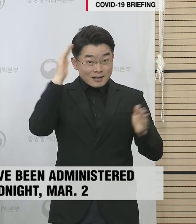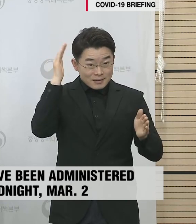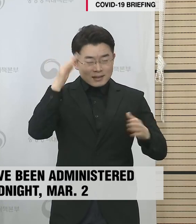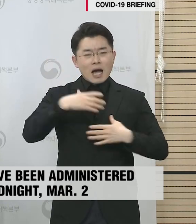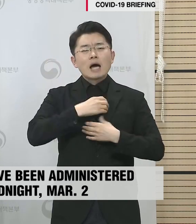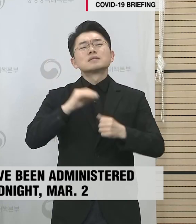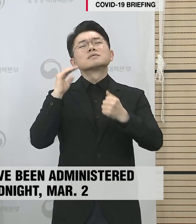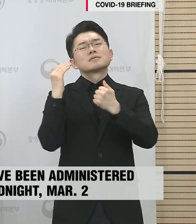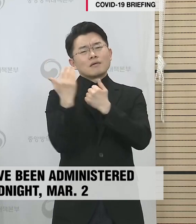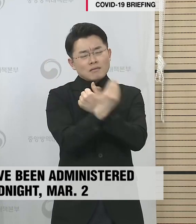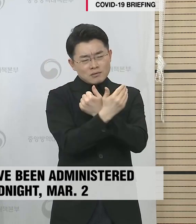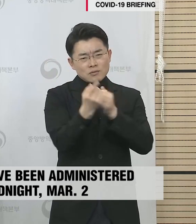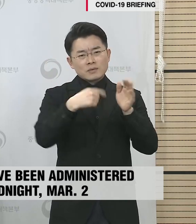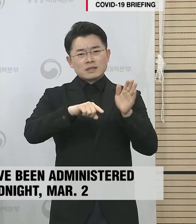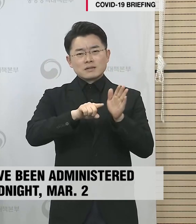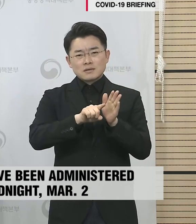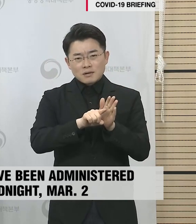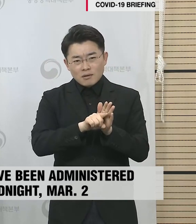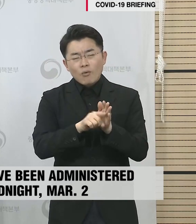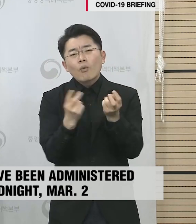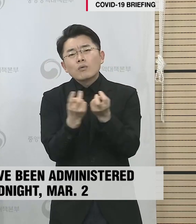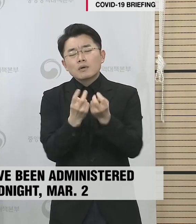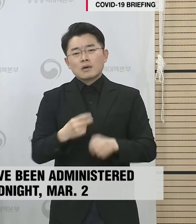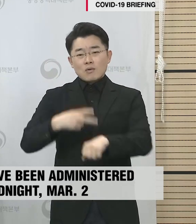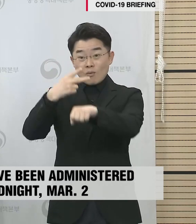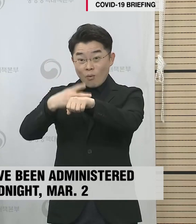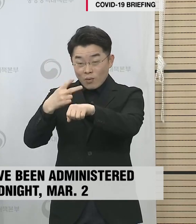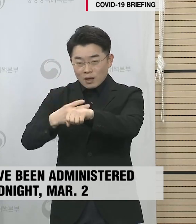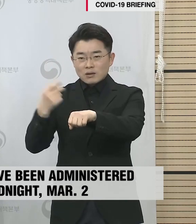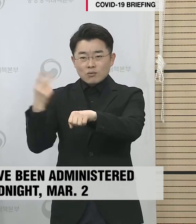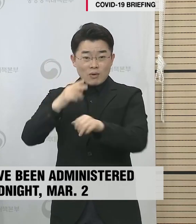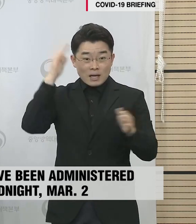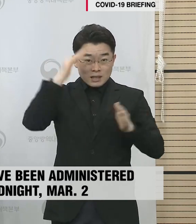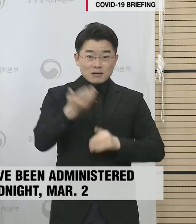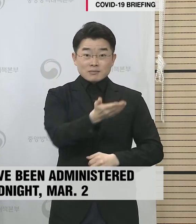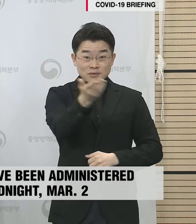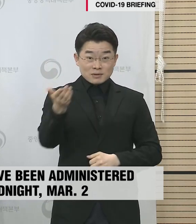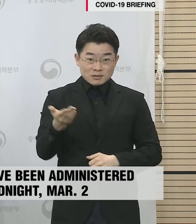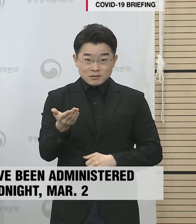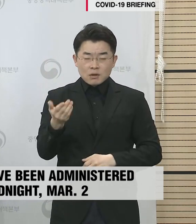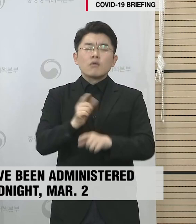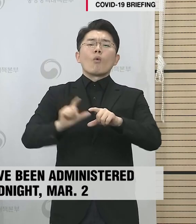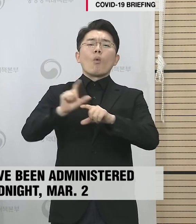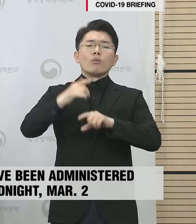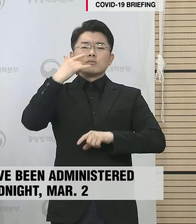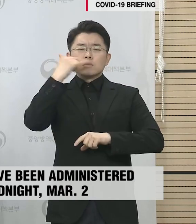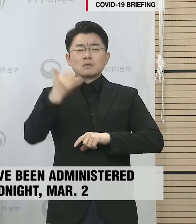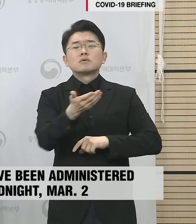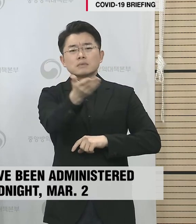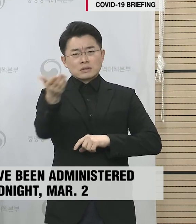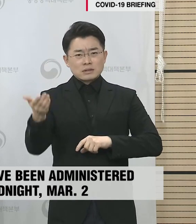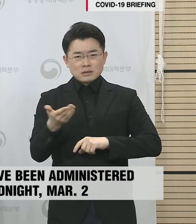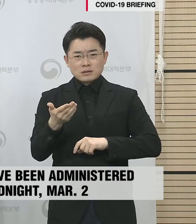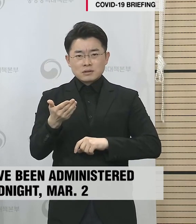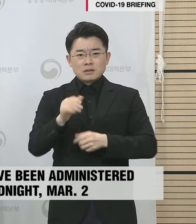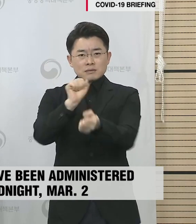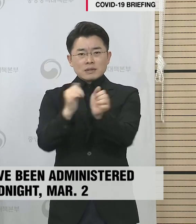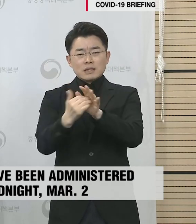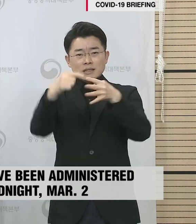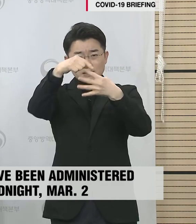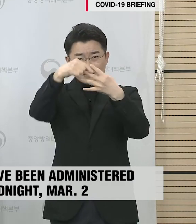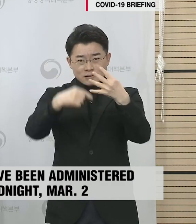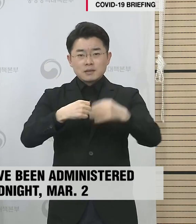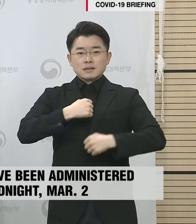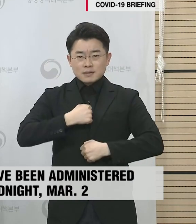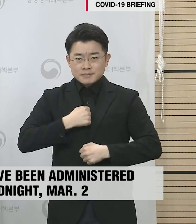we also want to ensure a safe school year for our students. So not only the students and the faculty members, but also all of